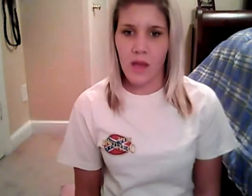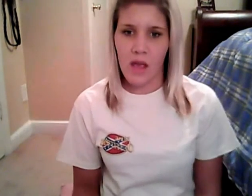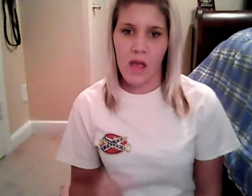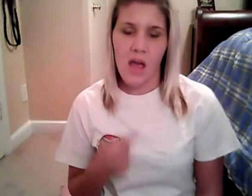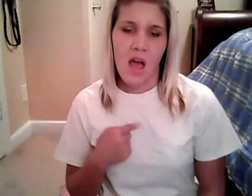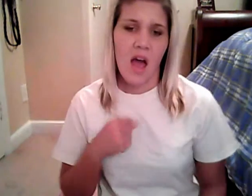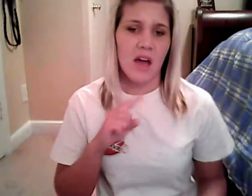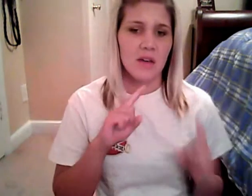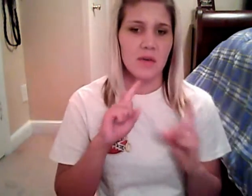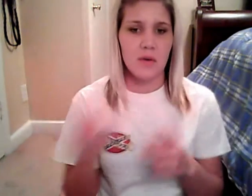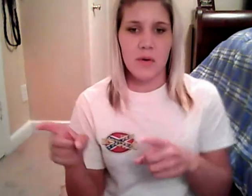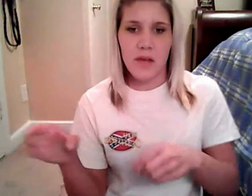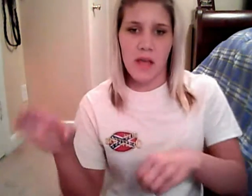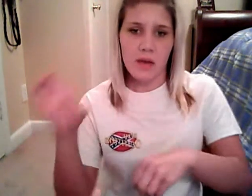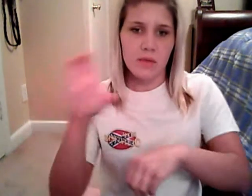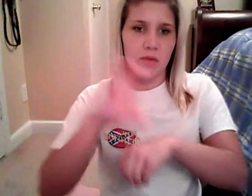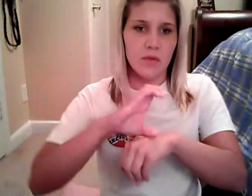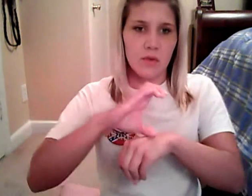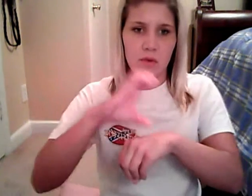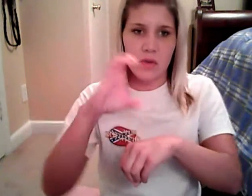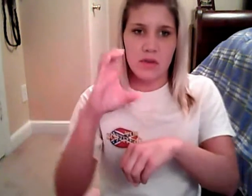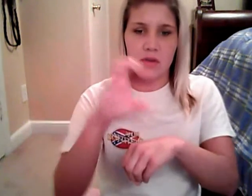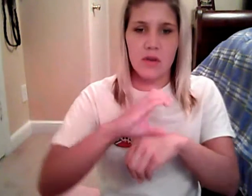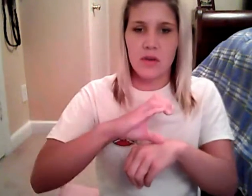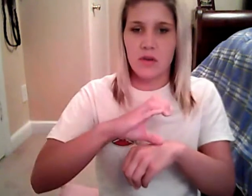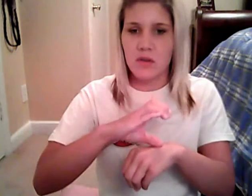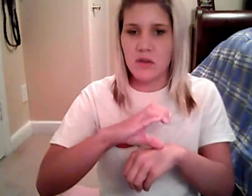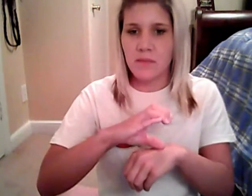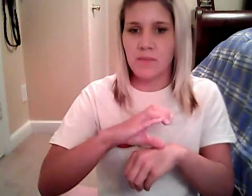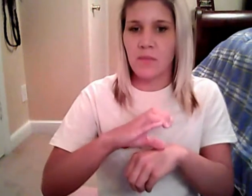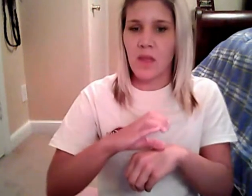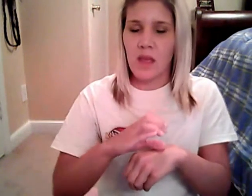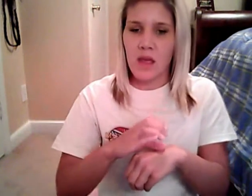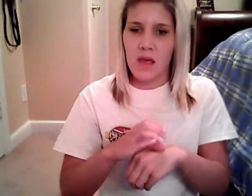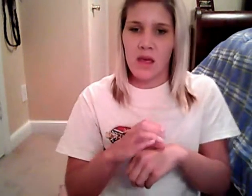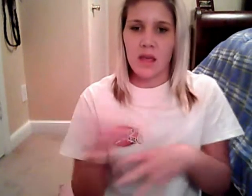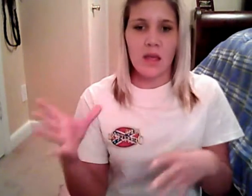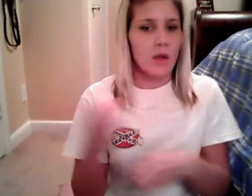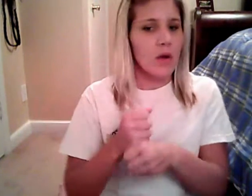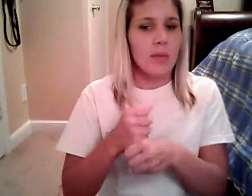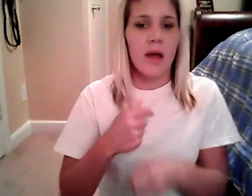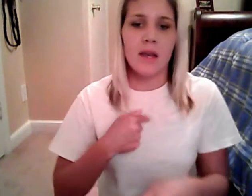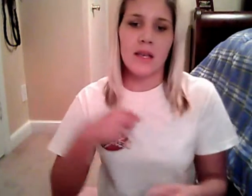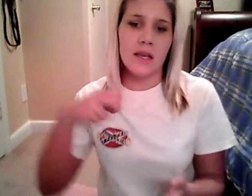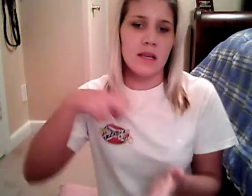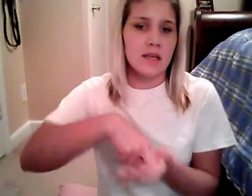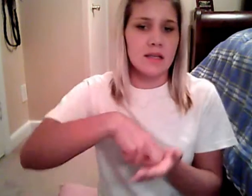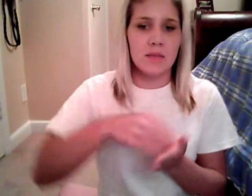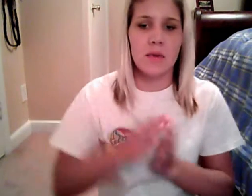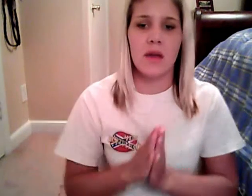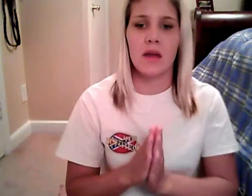I can go down to the church, get on my knees and pray,